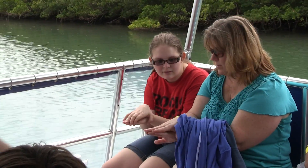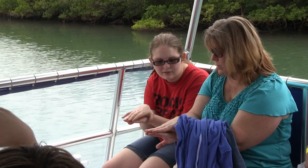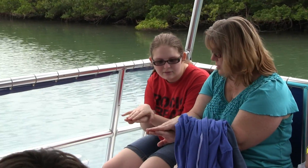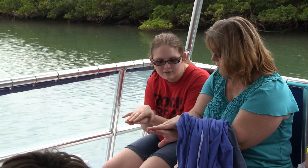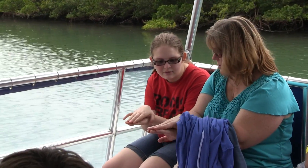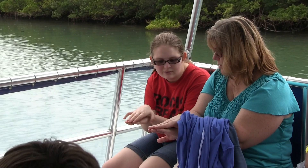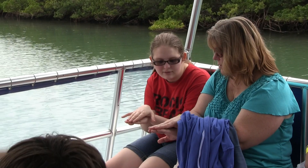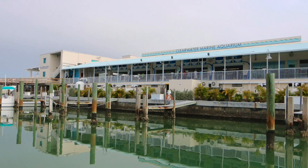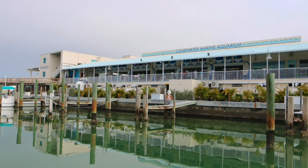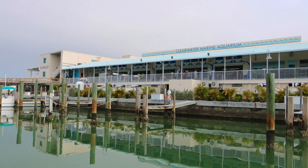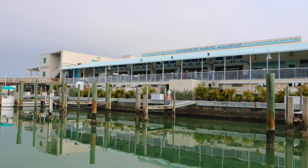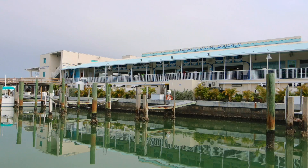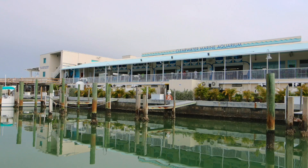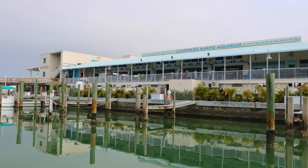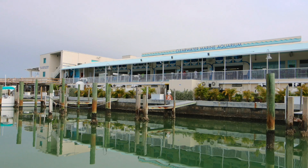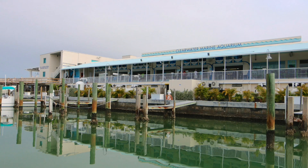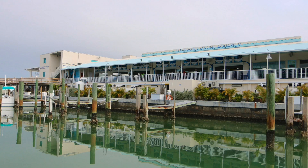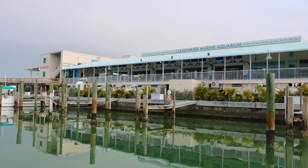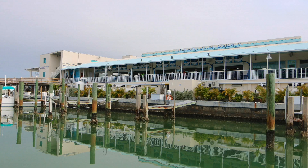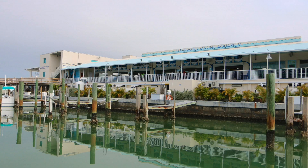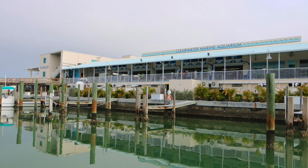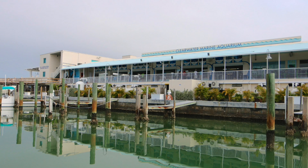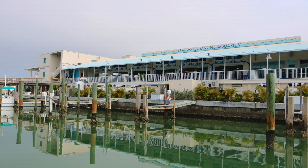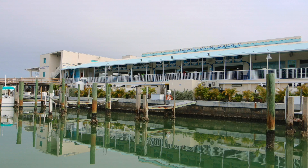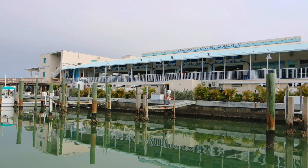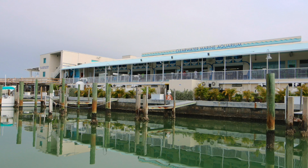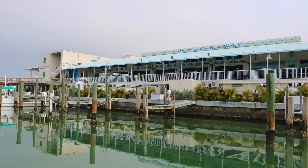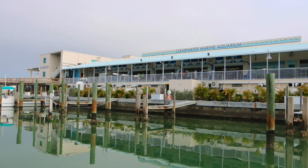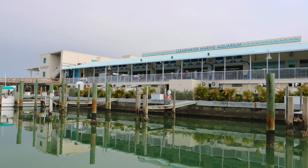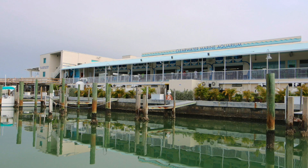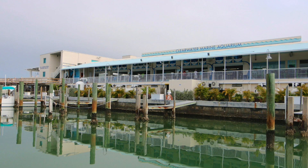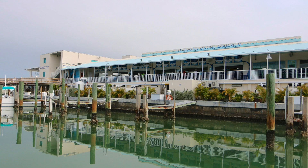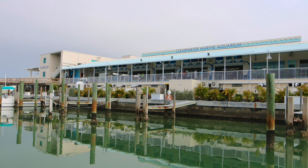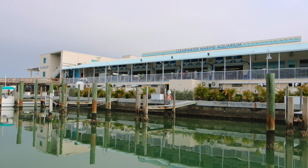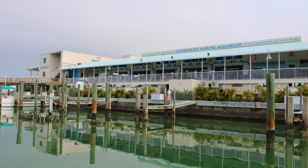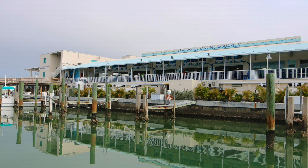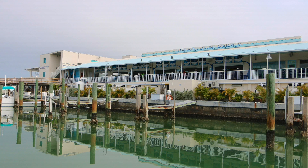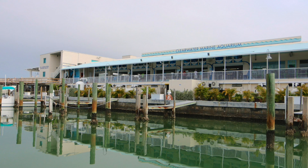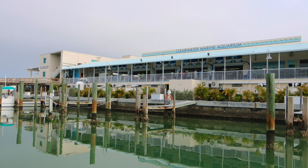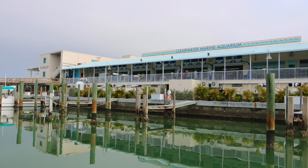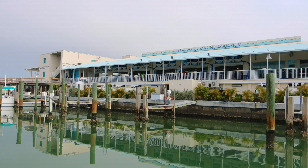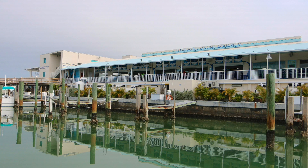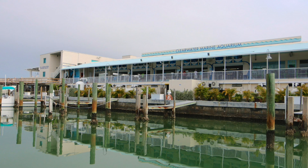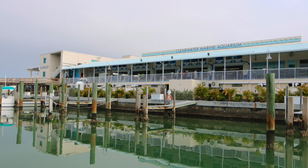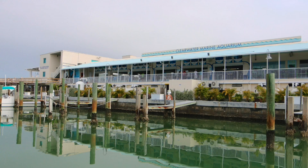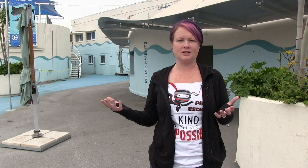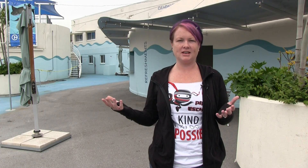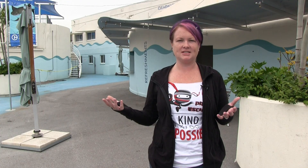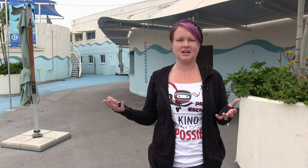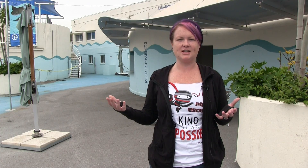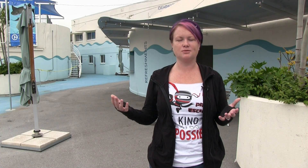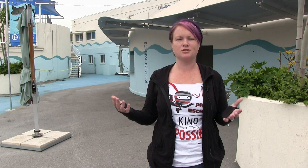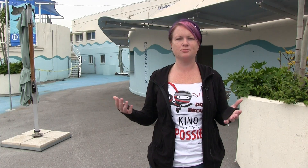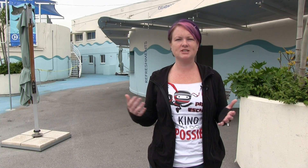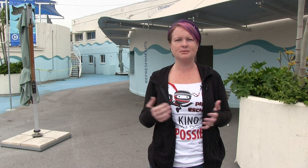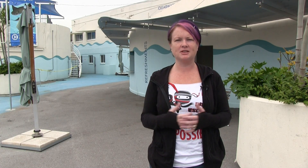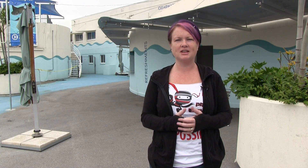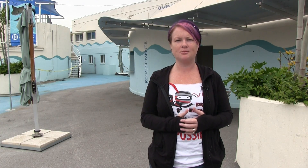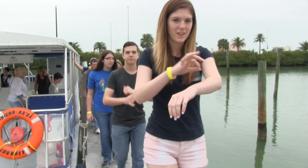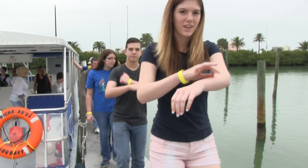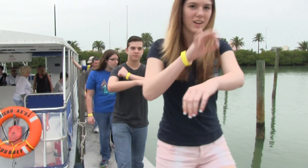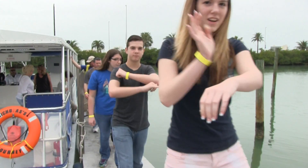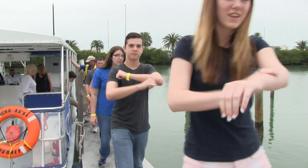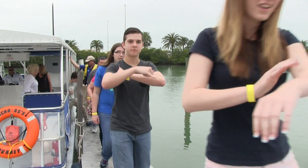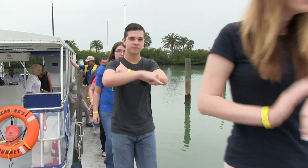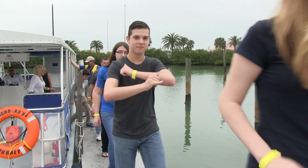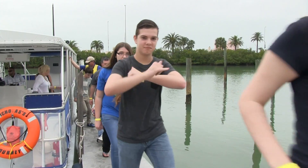with the aquarium they're going to get exposed to watching the interpreter and they're going to pick up marine and aquatic related signs which will be something